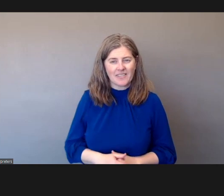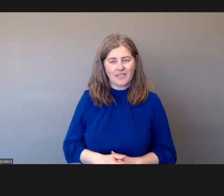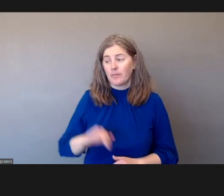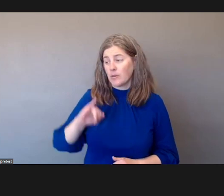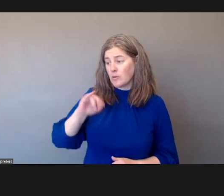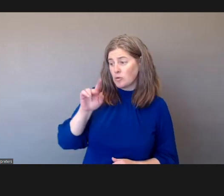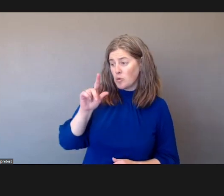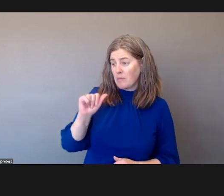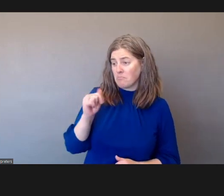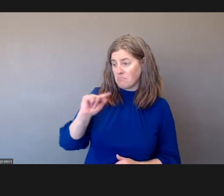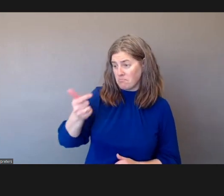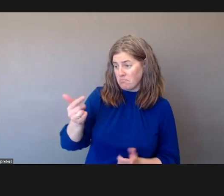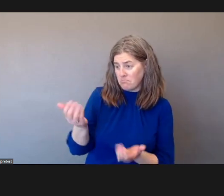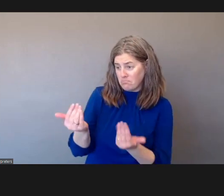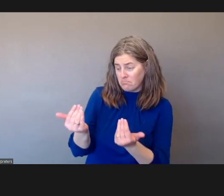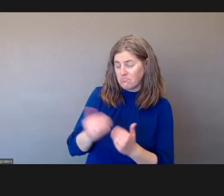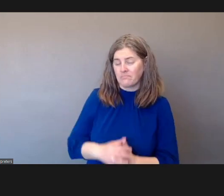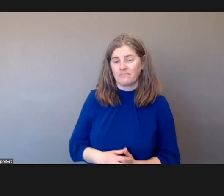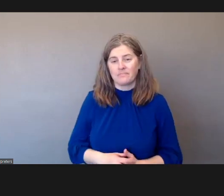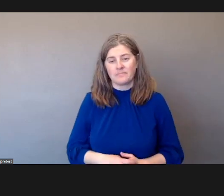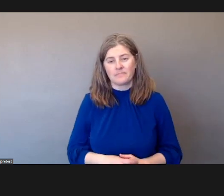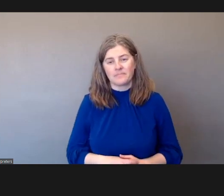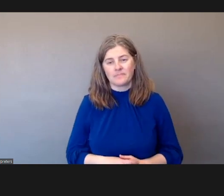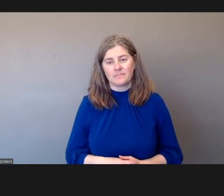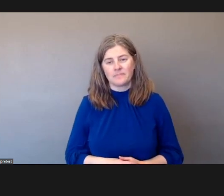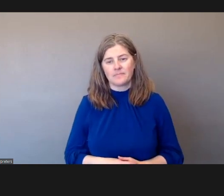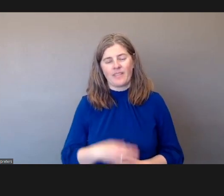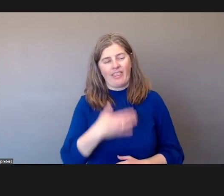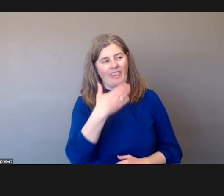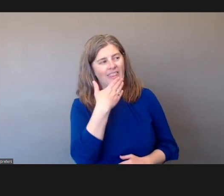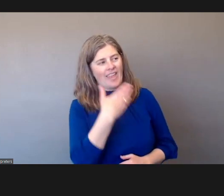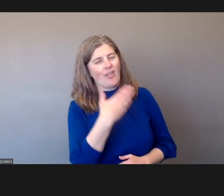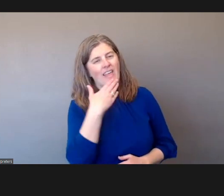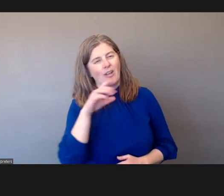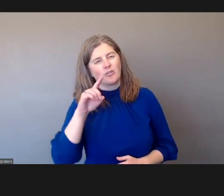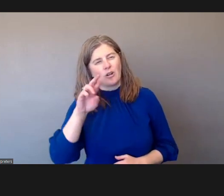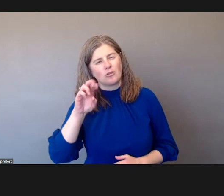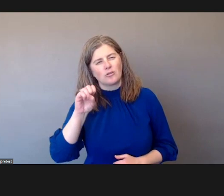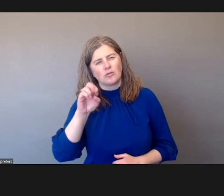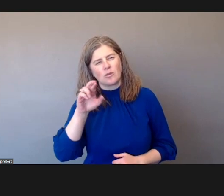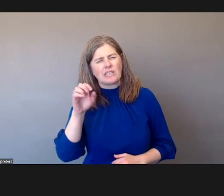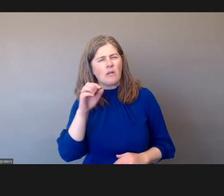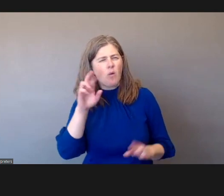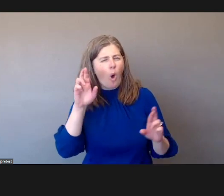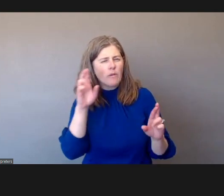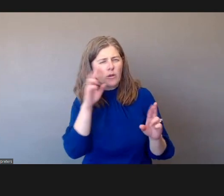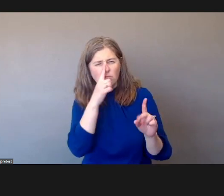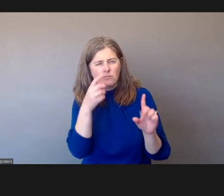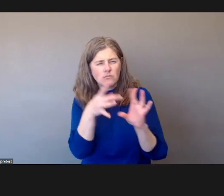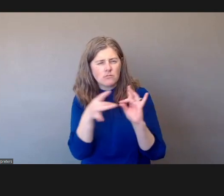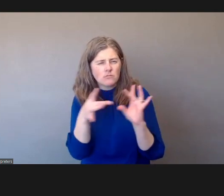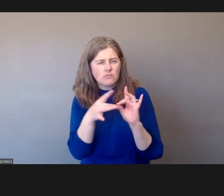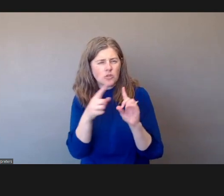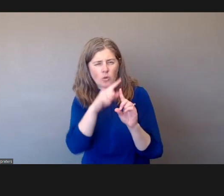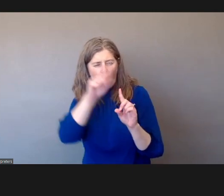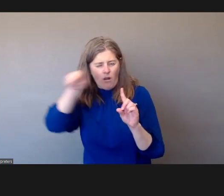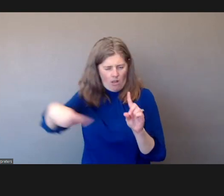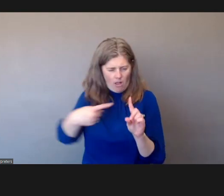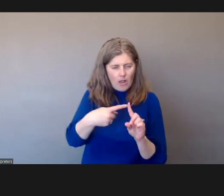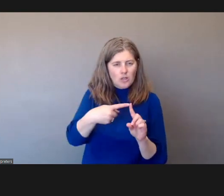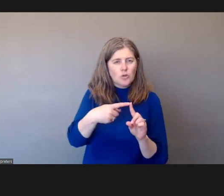you should be allowed to unmute yourself and ask your question. Thank you, Jody. Thanks, Dr. Scrace. I was just hoping you could, to circle back again to